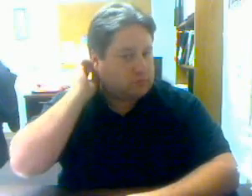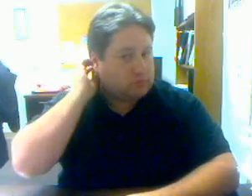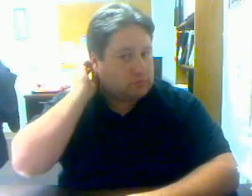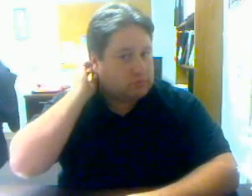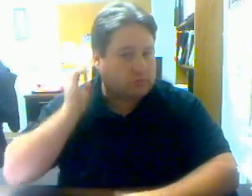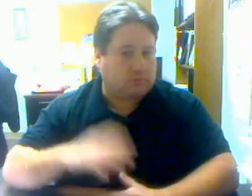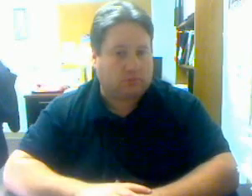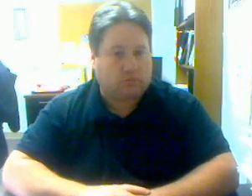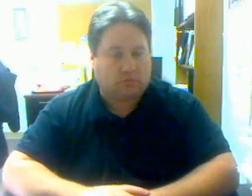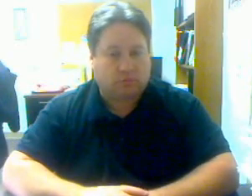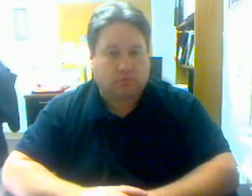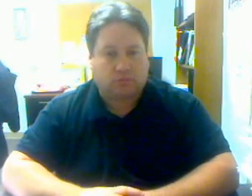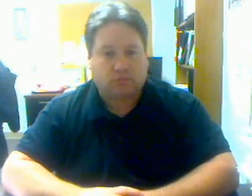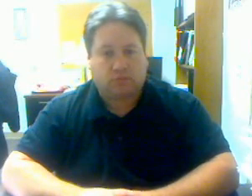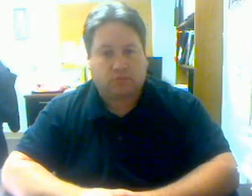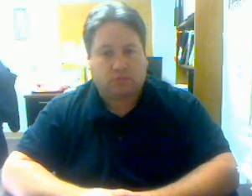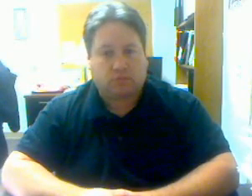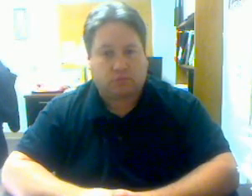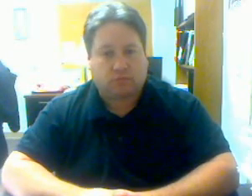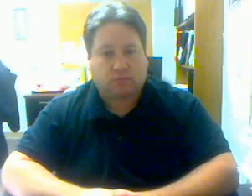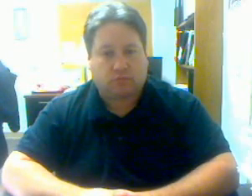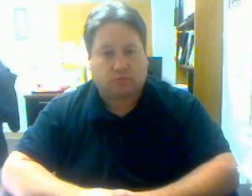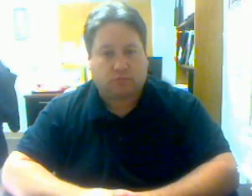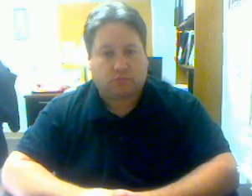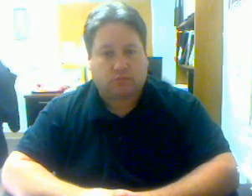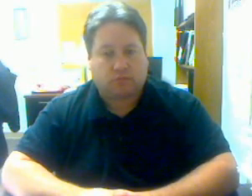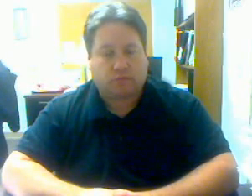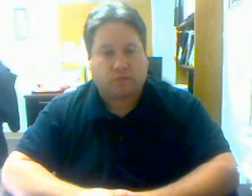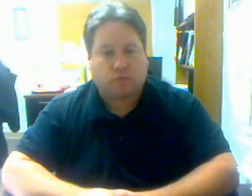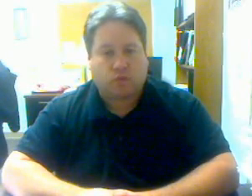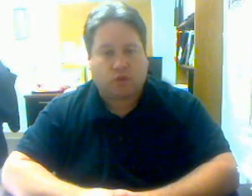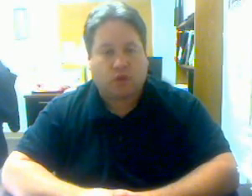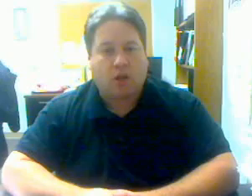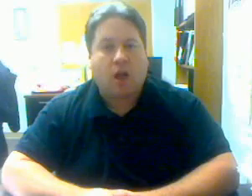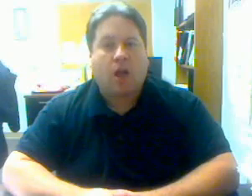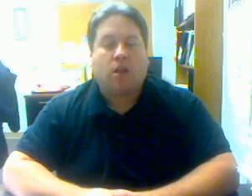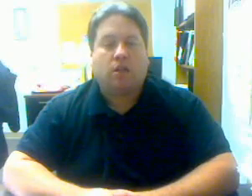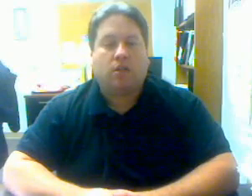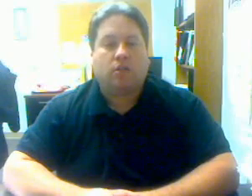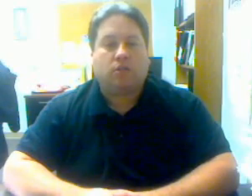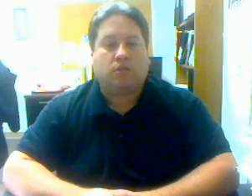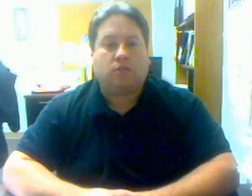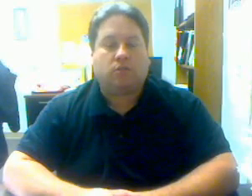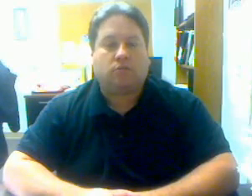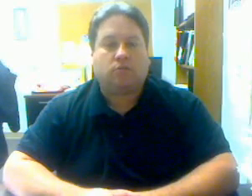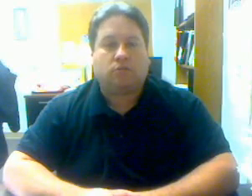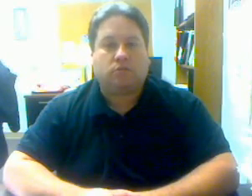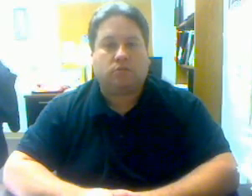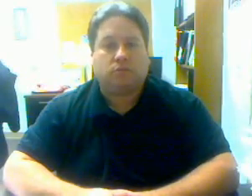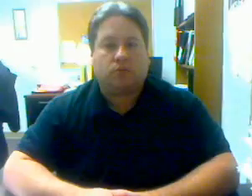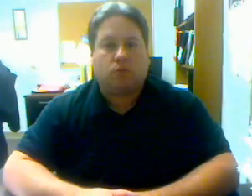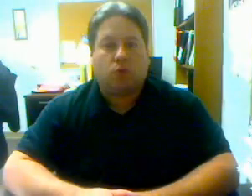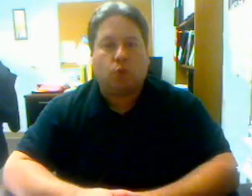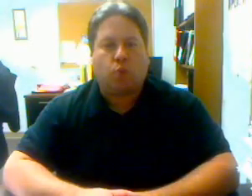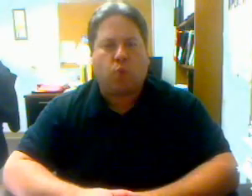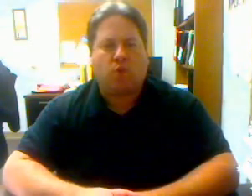When we're looking at behaviors and we're looking at specifically new behaviors that are now adaptive and problematic, it's important to note